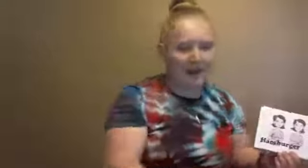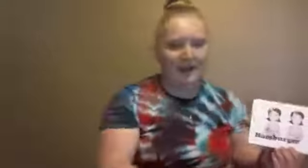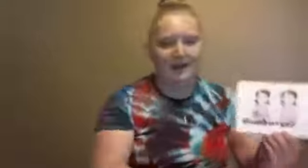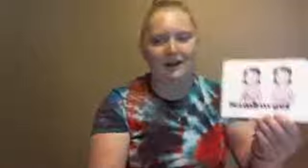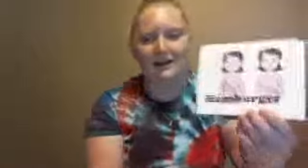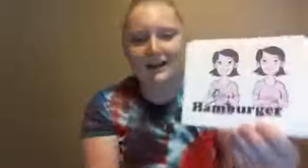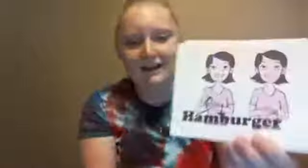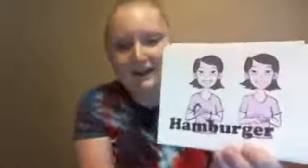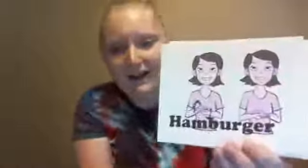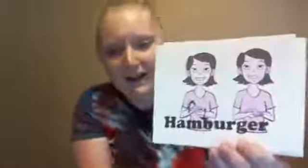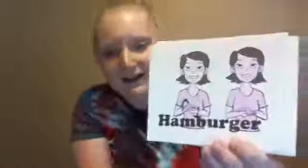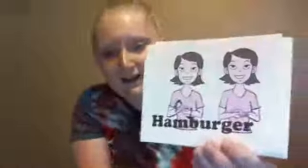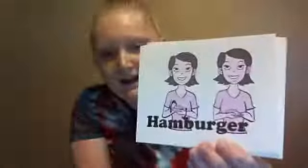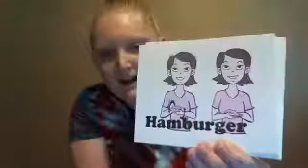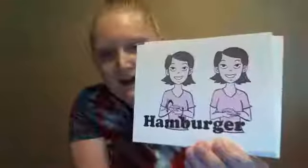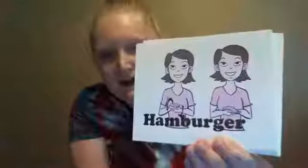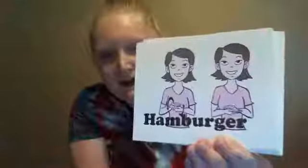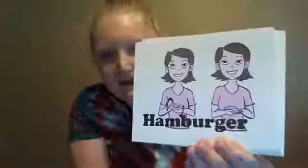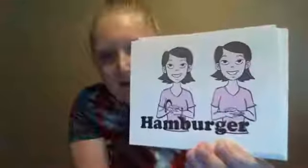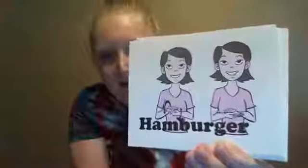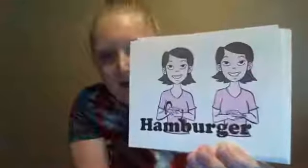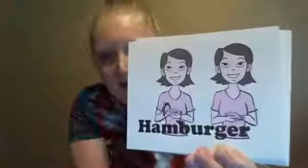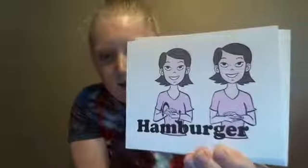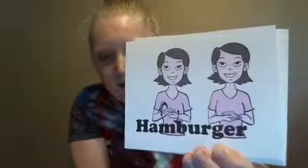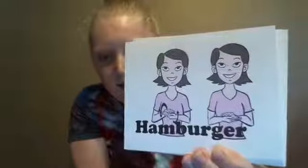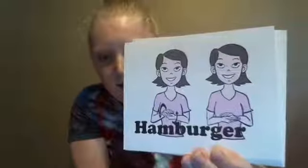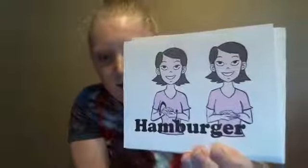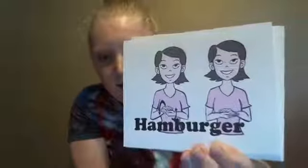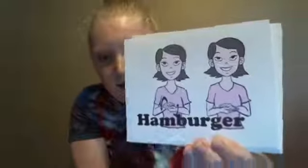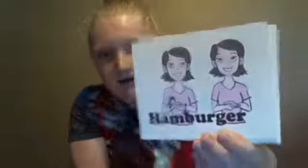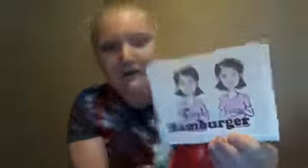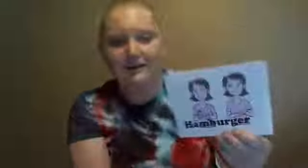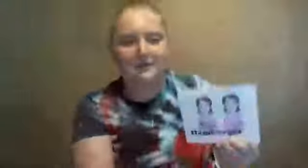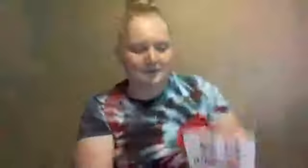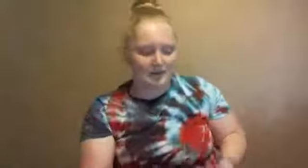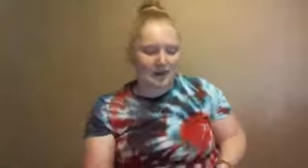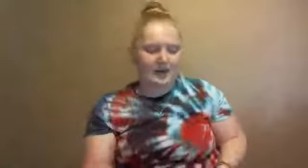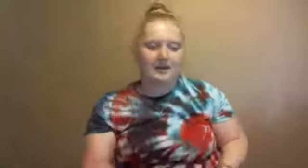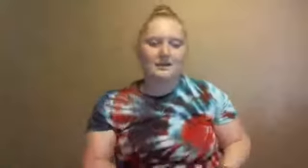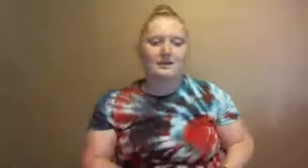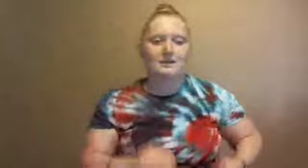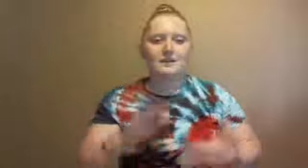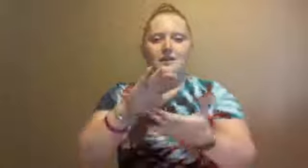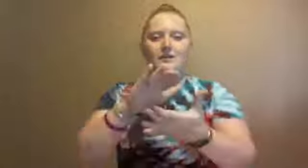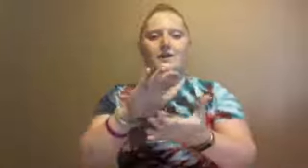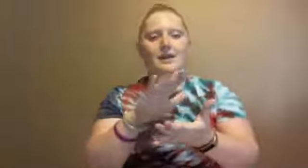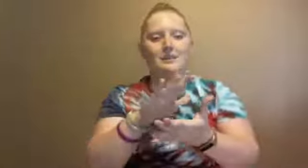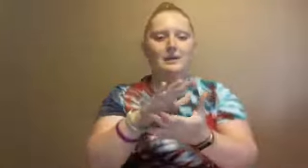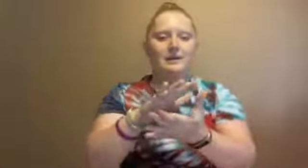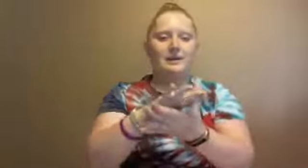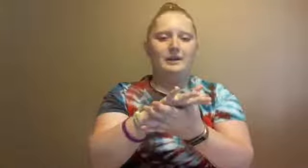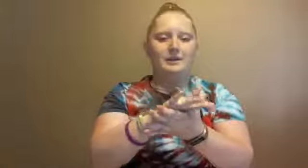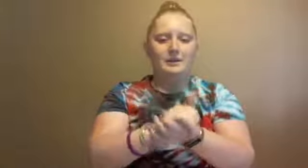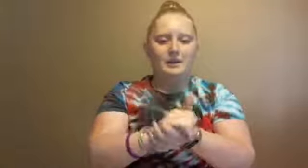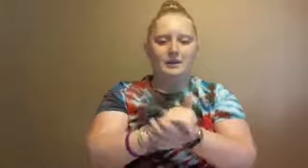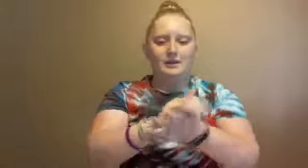Okay, our next sign is hamburger. Okay, so for hamburger,